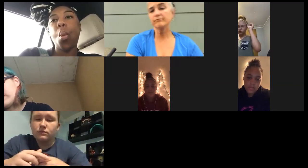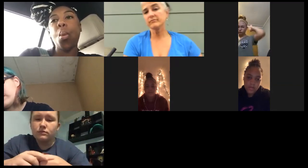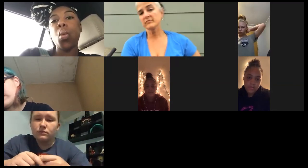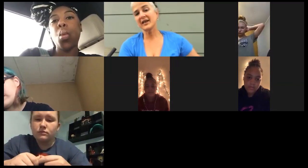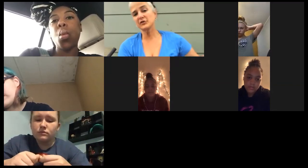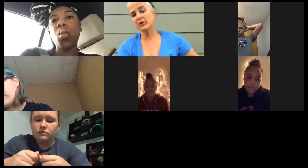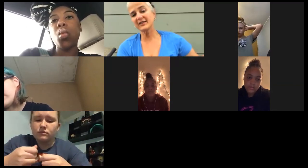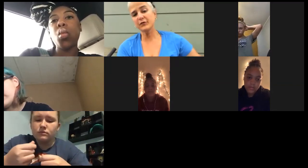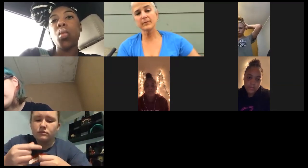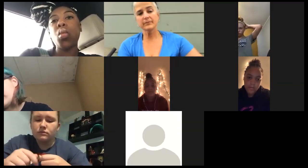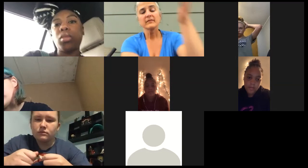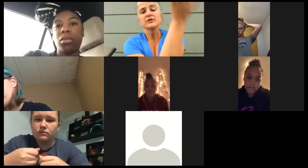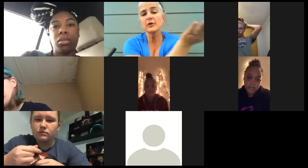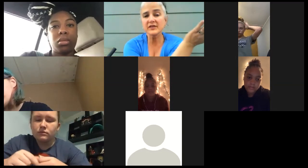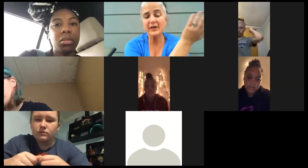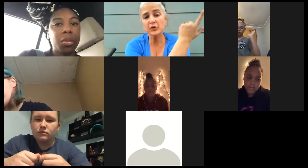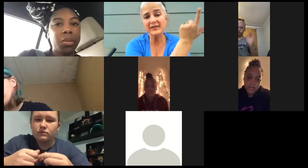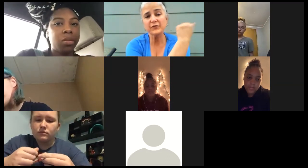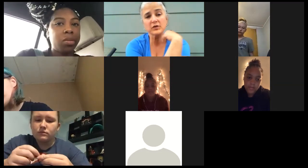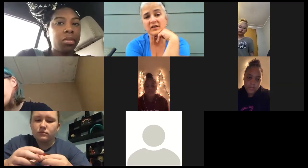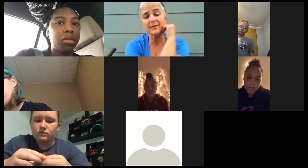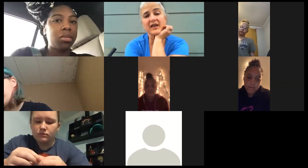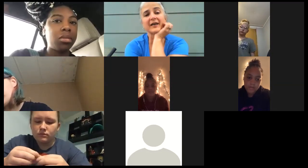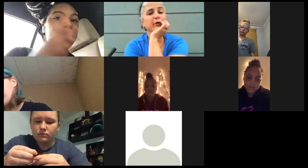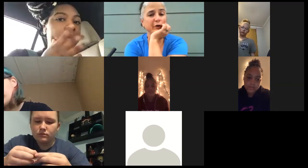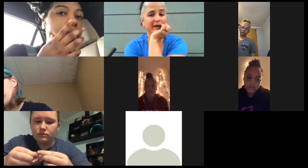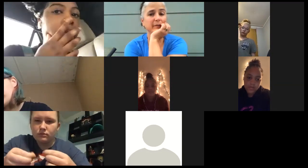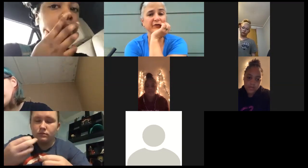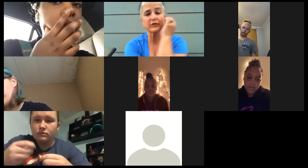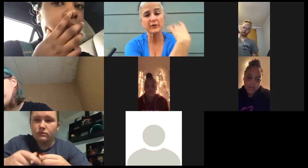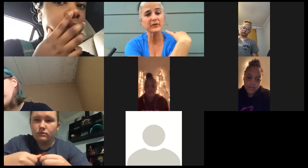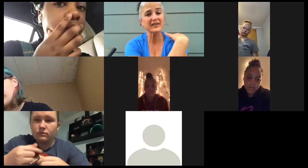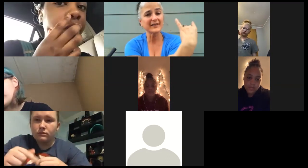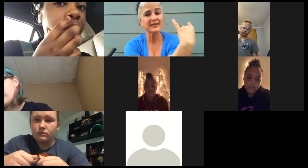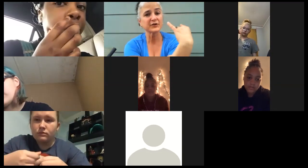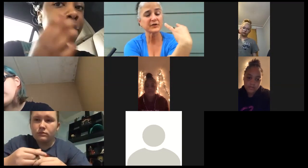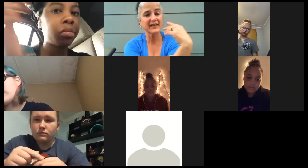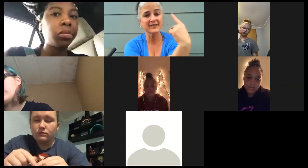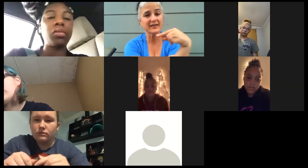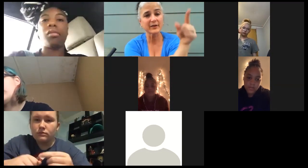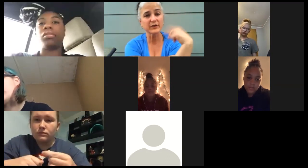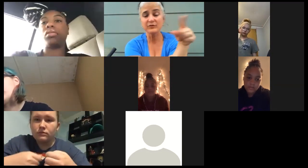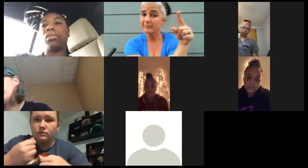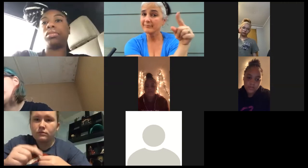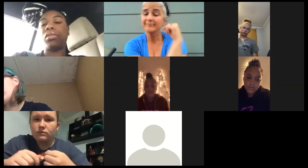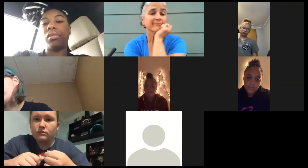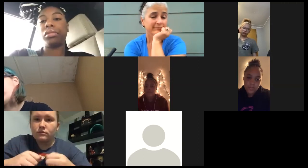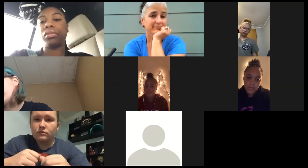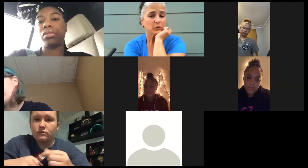So Central Central has a full-time sign program. If you really like this, you could take sign